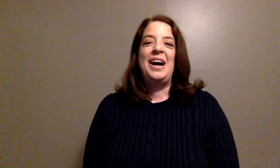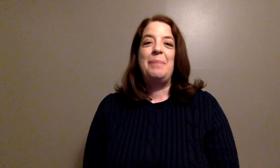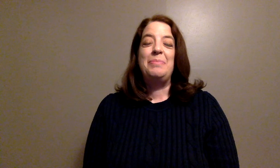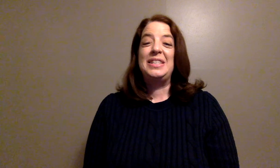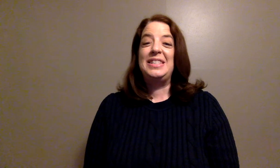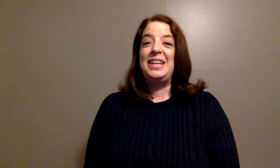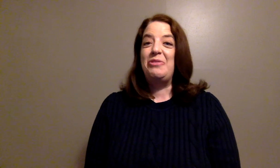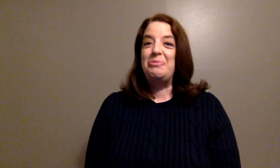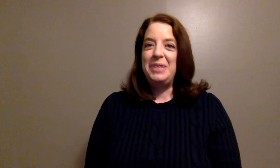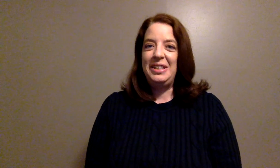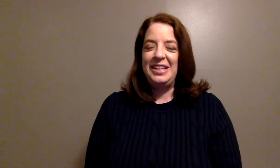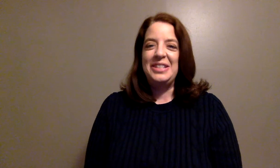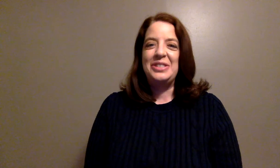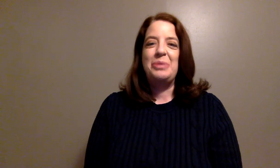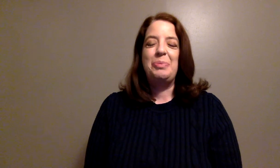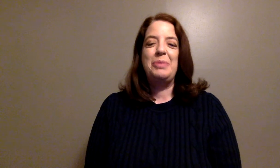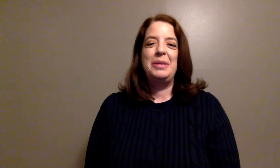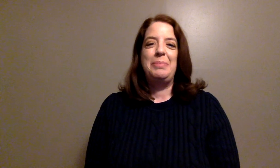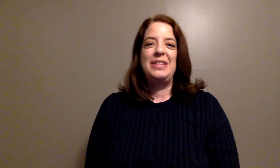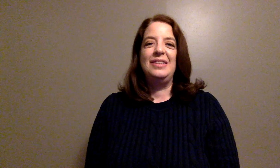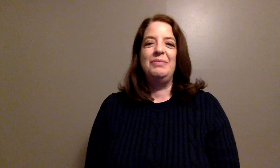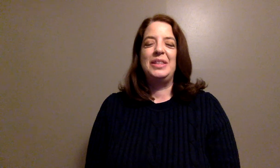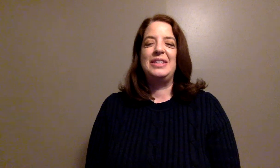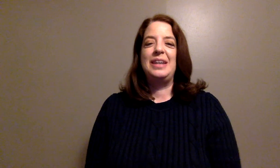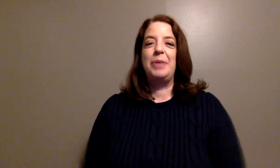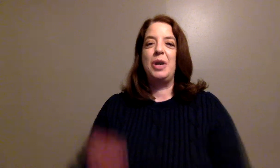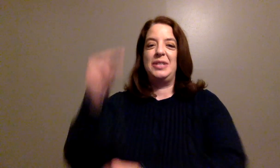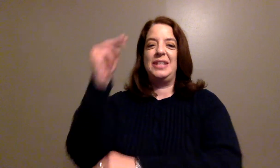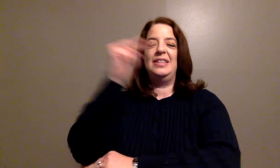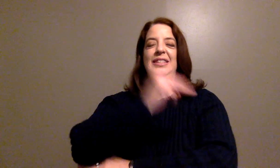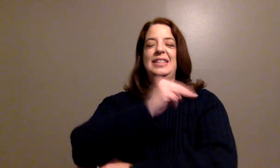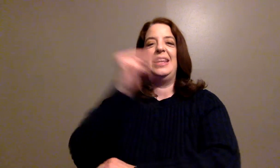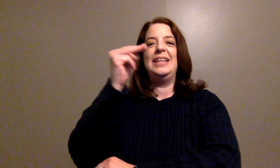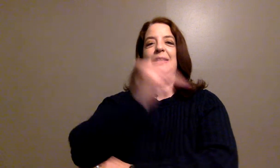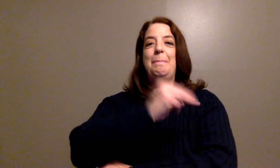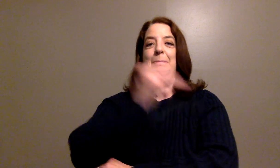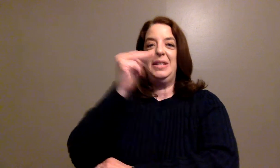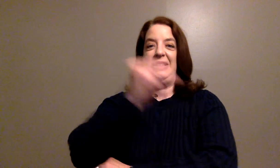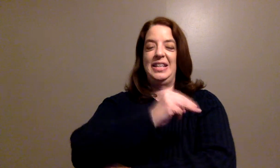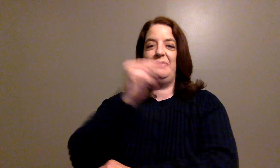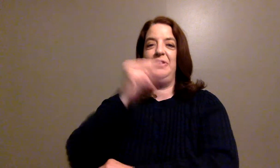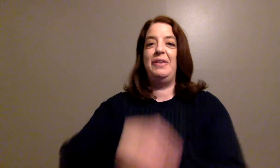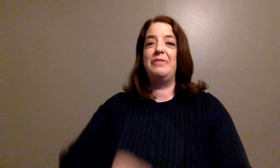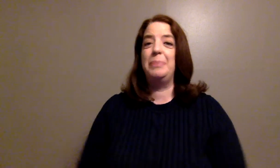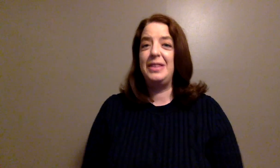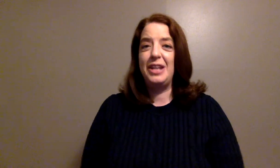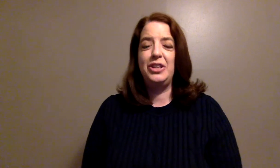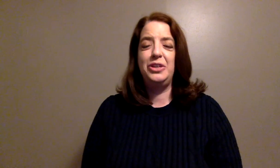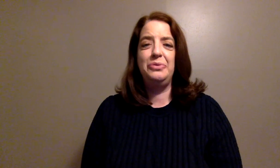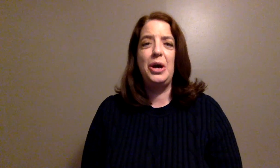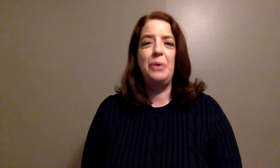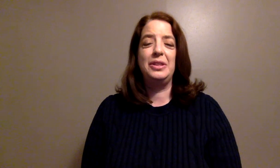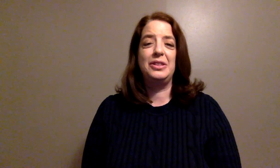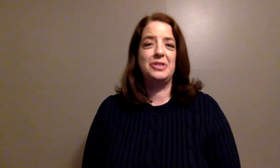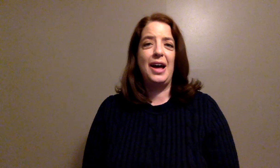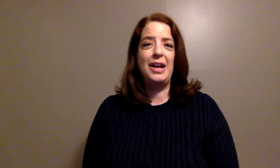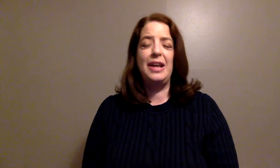The city of Midland is in the Permian Basin with its neighbor Odessa. The sign is Midland. If you've ever been there, you know that there's not a whole